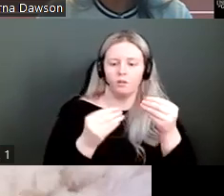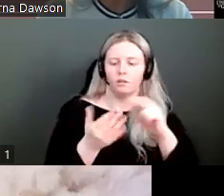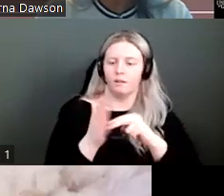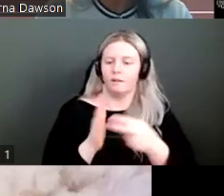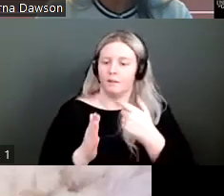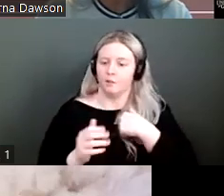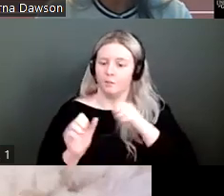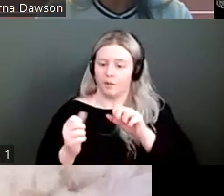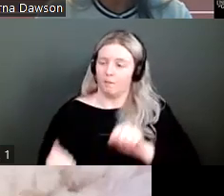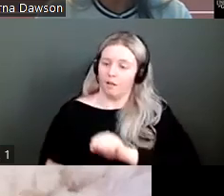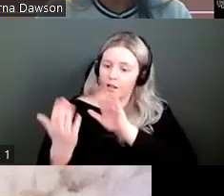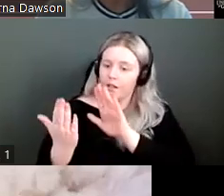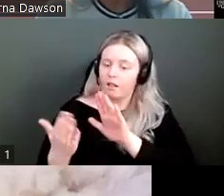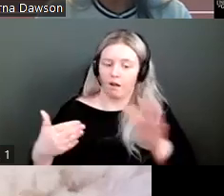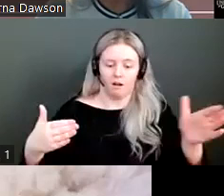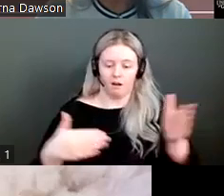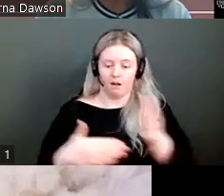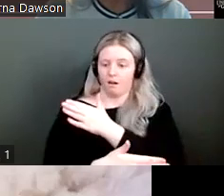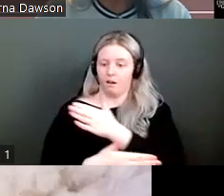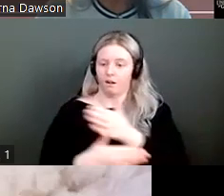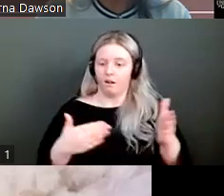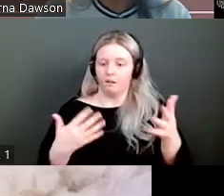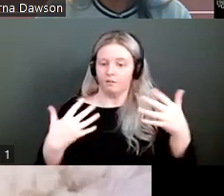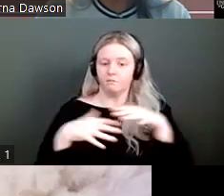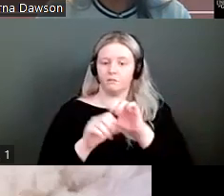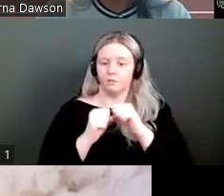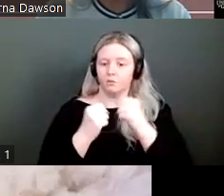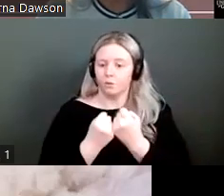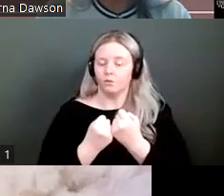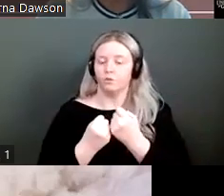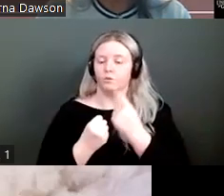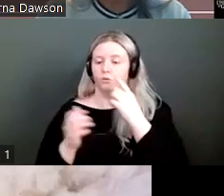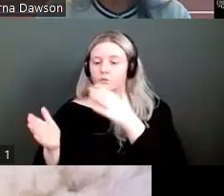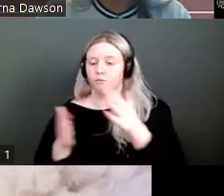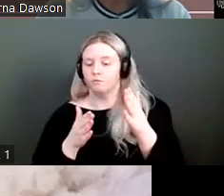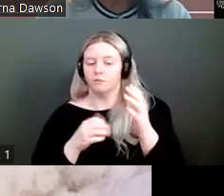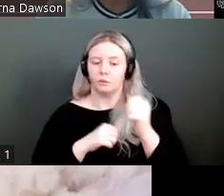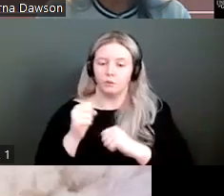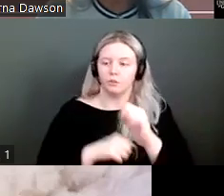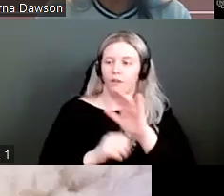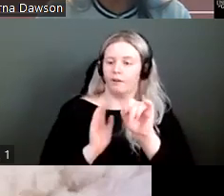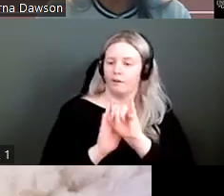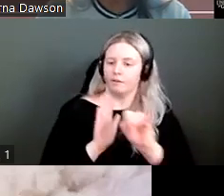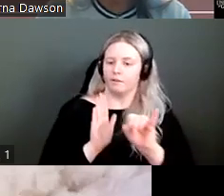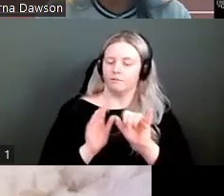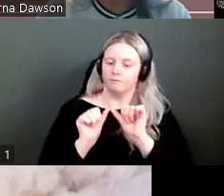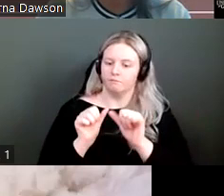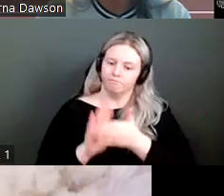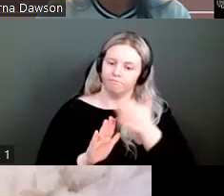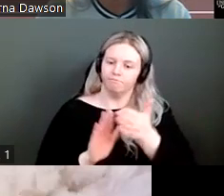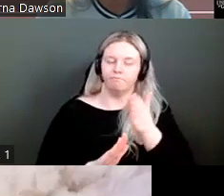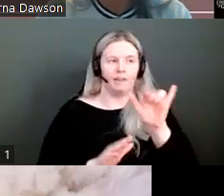confront how broader intertwined social structures, social arrangements, and our social identities continue to facilitate this